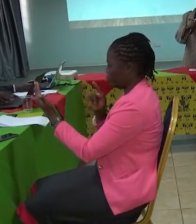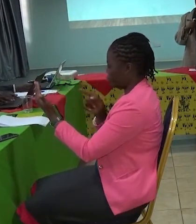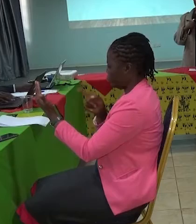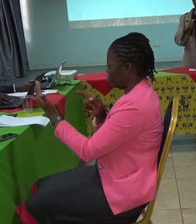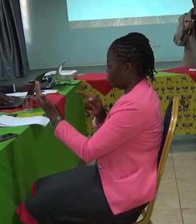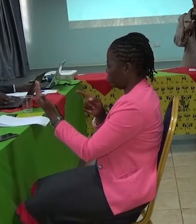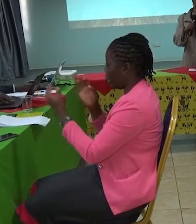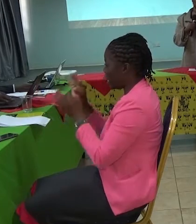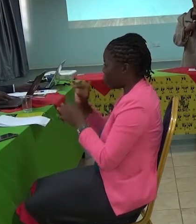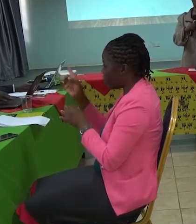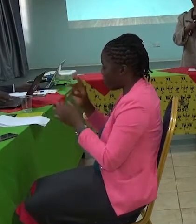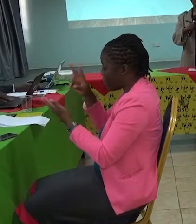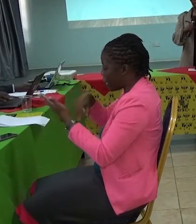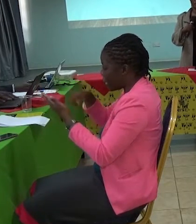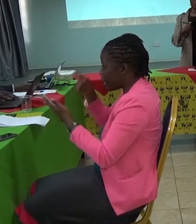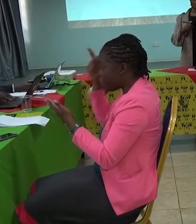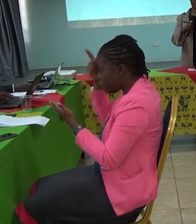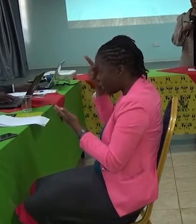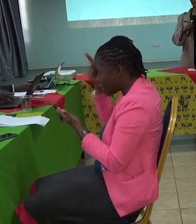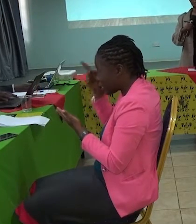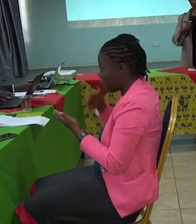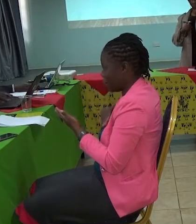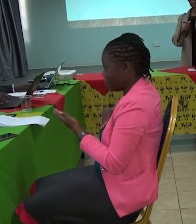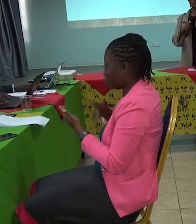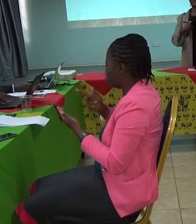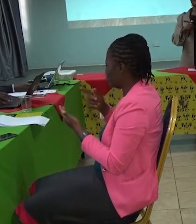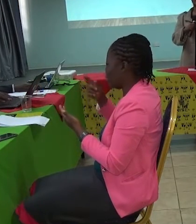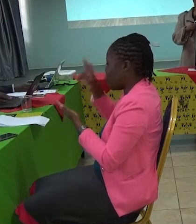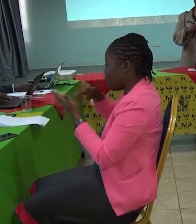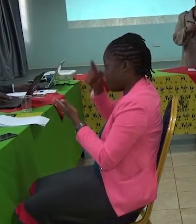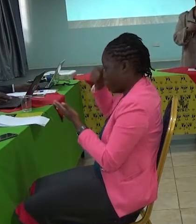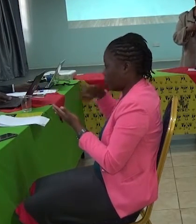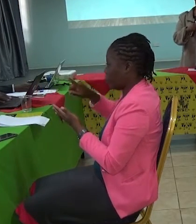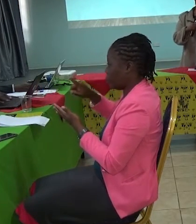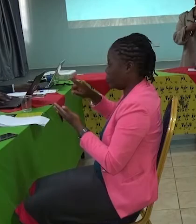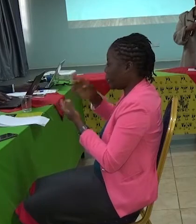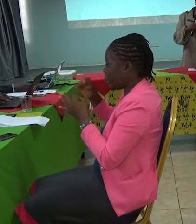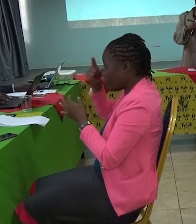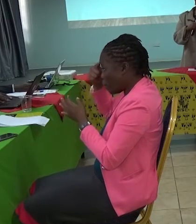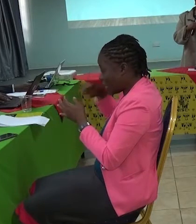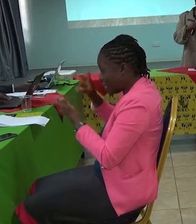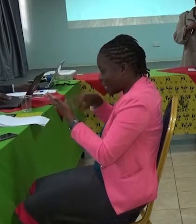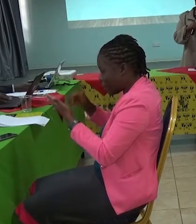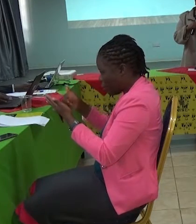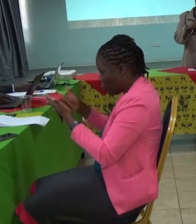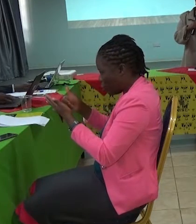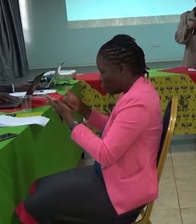is, if you have never read the policy, please read the policy. And as you read the policy, read the guidelines.